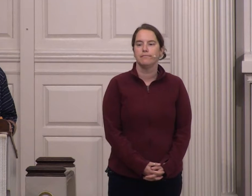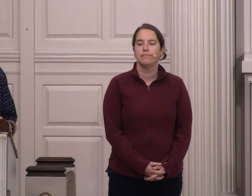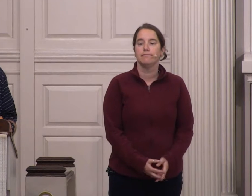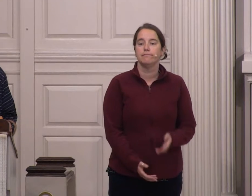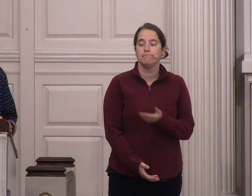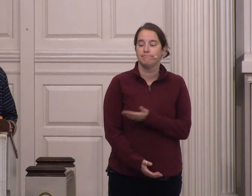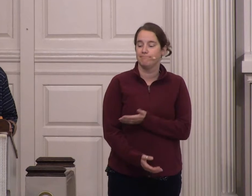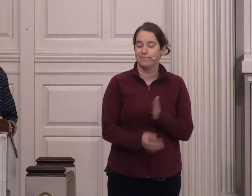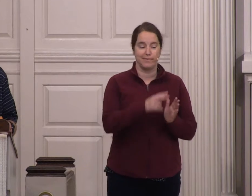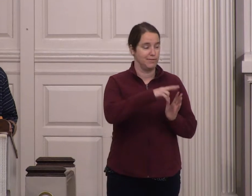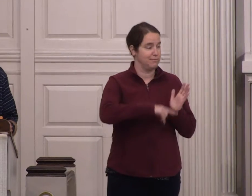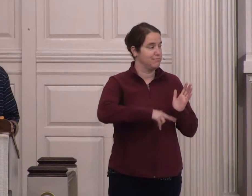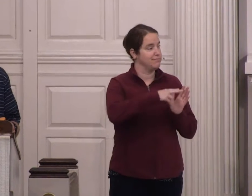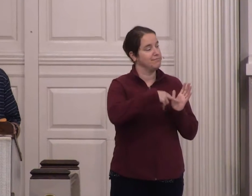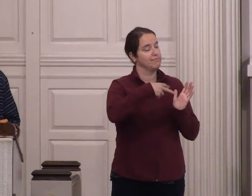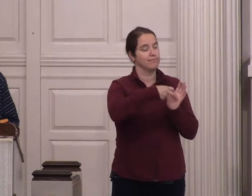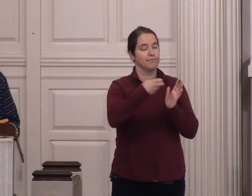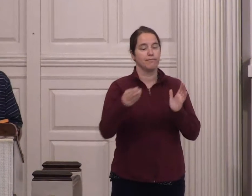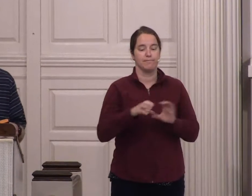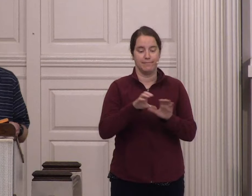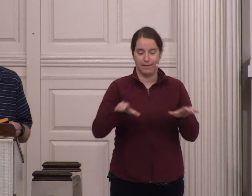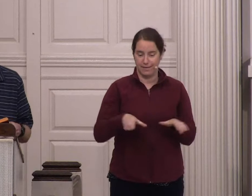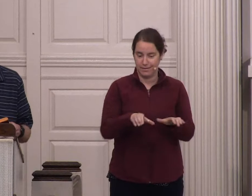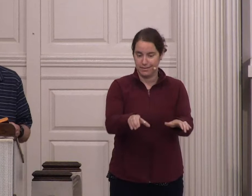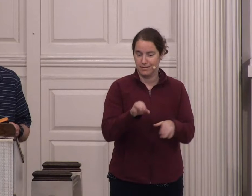A reading from the Acts of the Apostles.